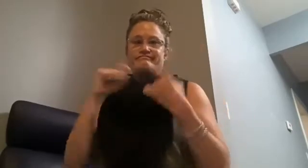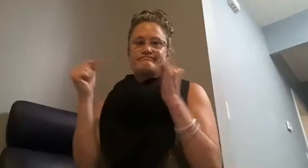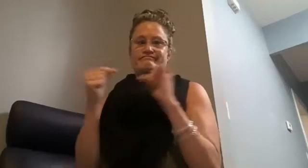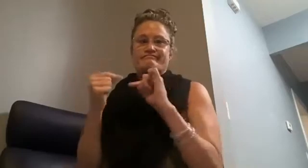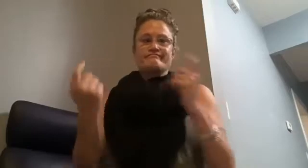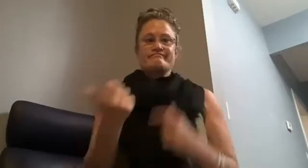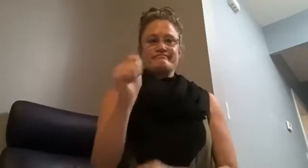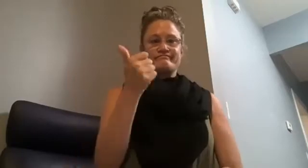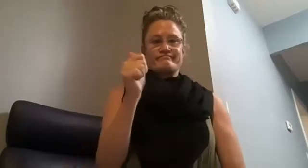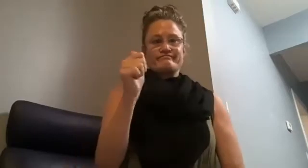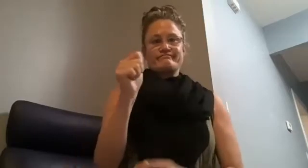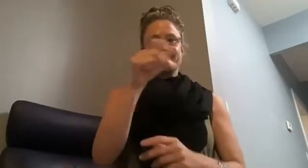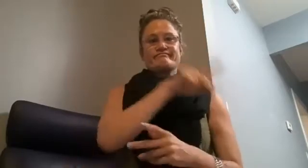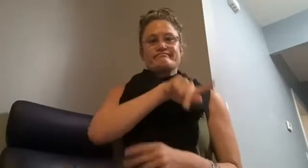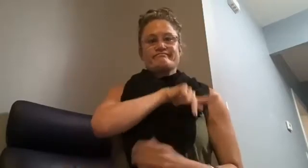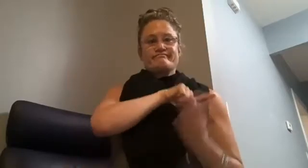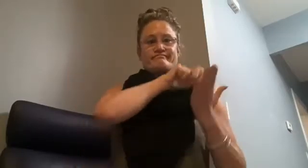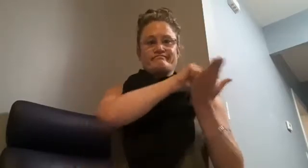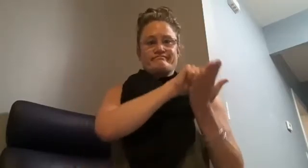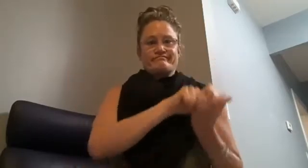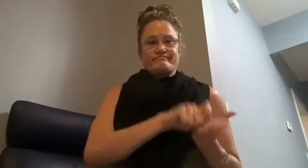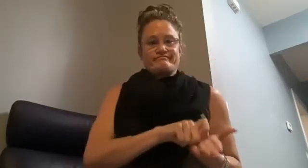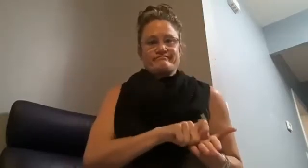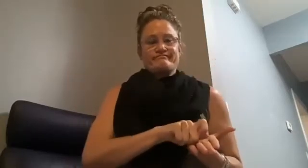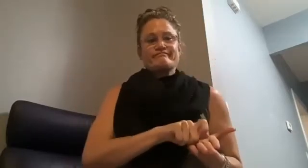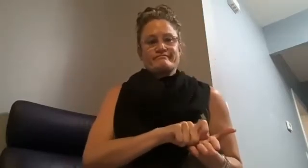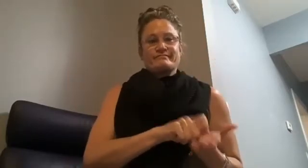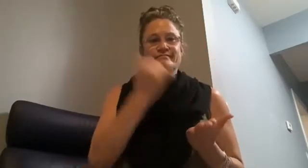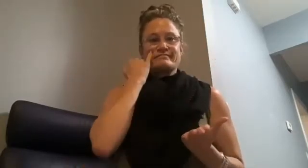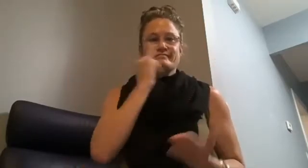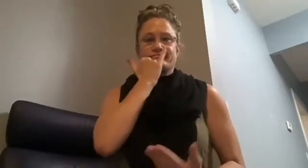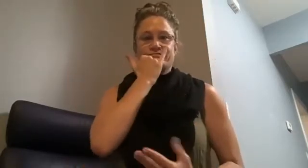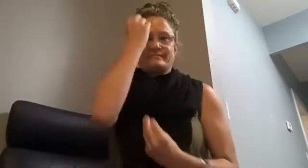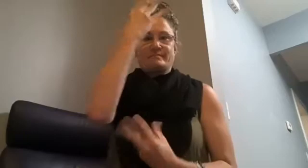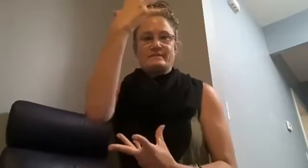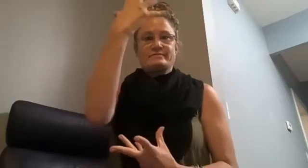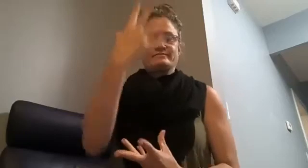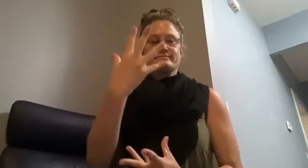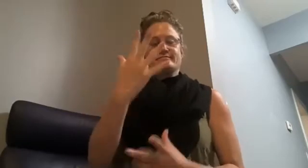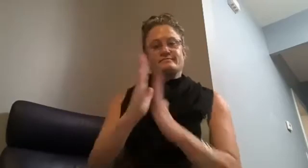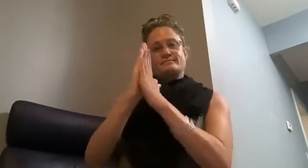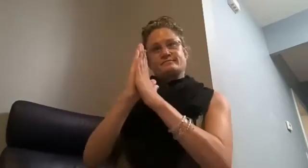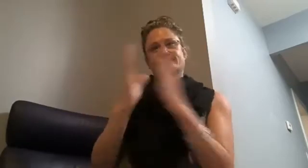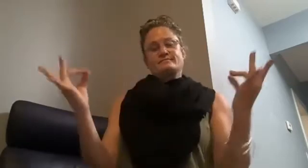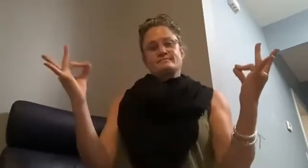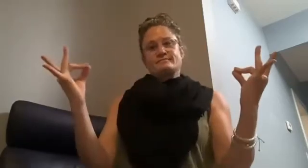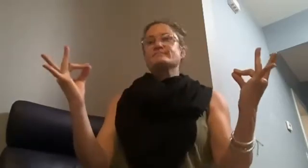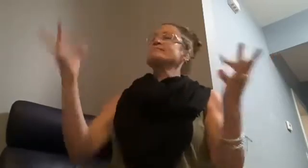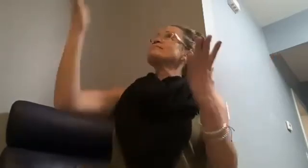personal inventory, and when we were wrong, promptly admitted it. 11, sought through prayer and meditation to improve our conscious contact with God as we